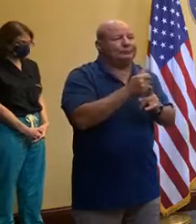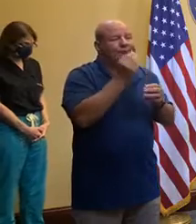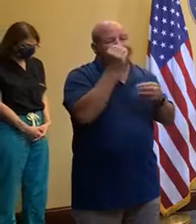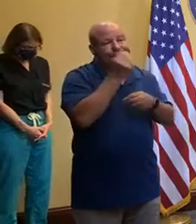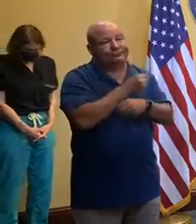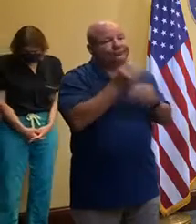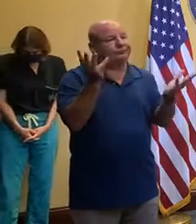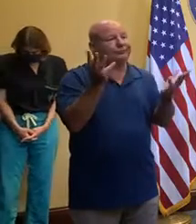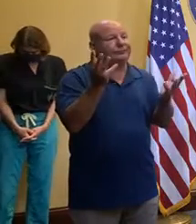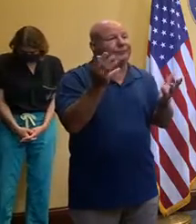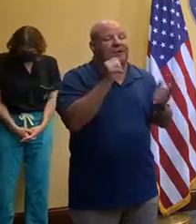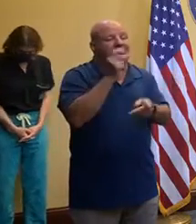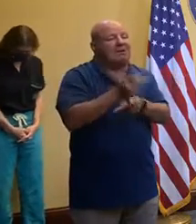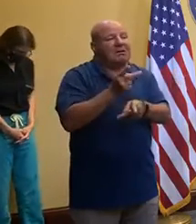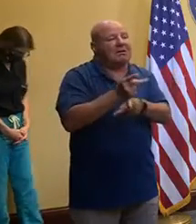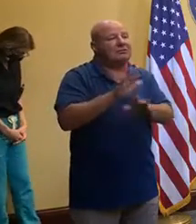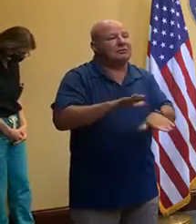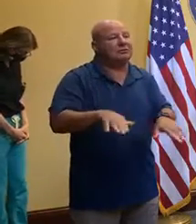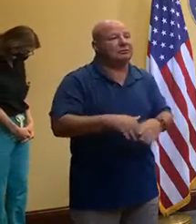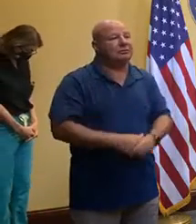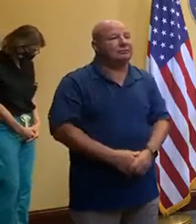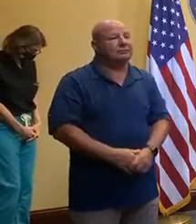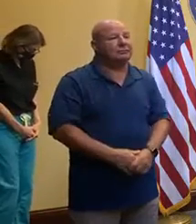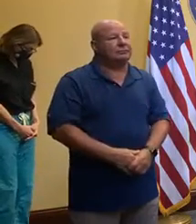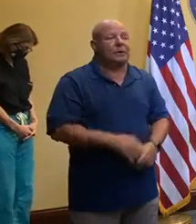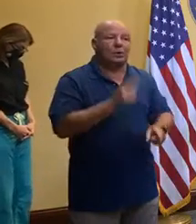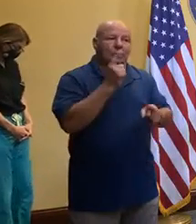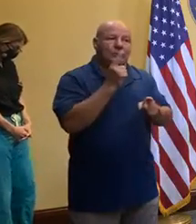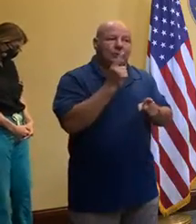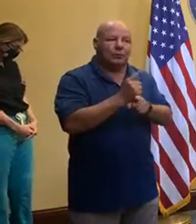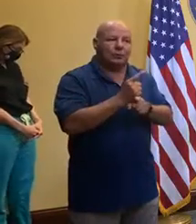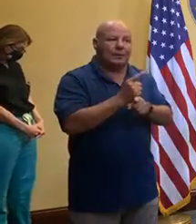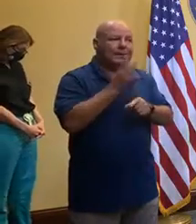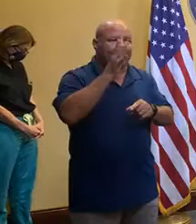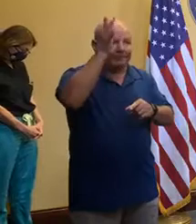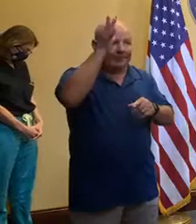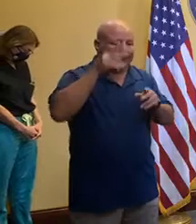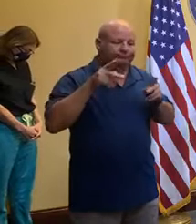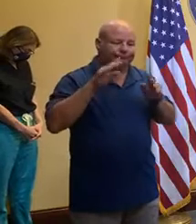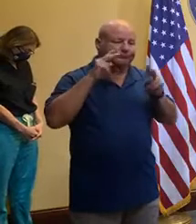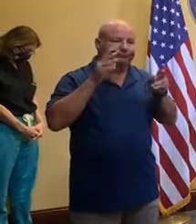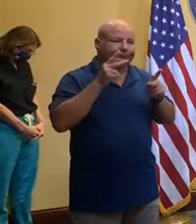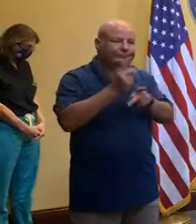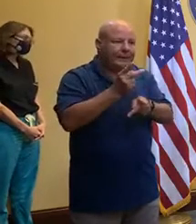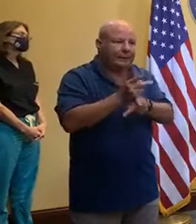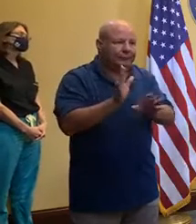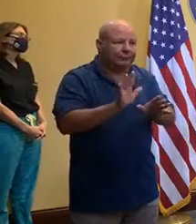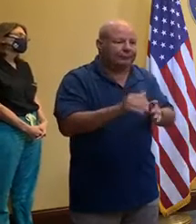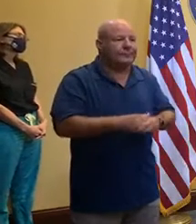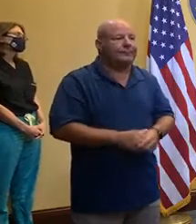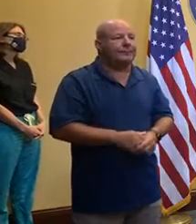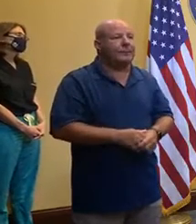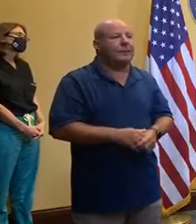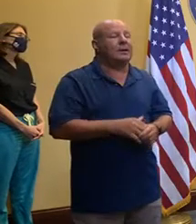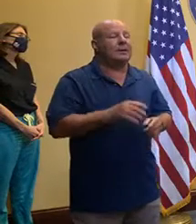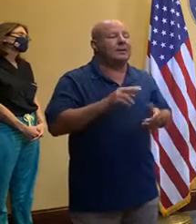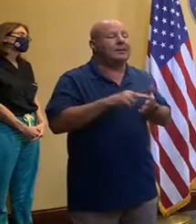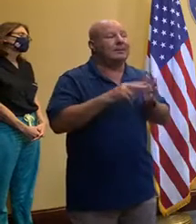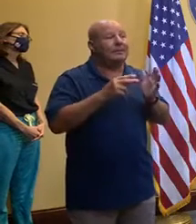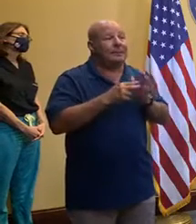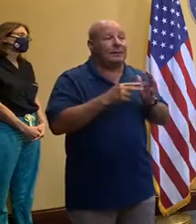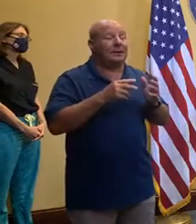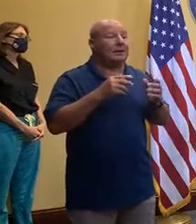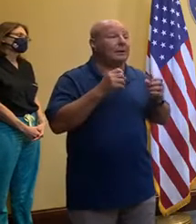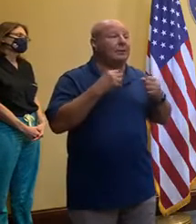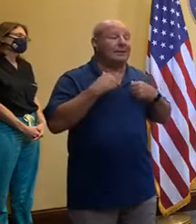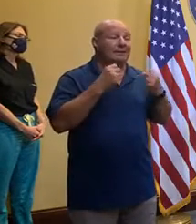for their children at a level that they should. And so we have multiple, and I can go